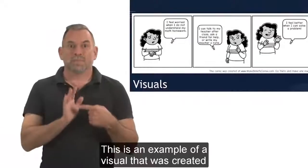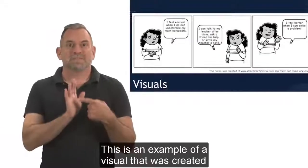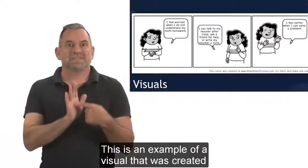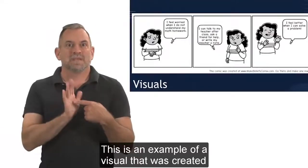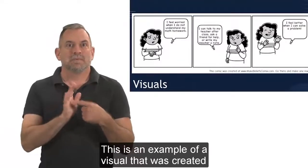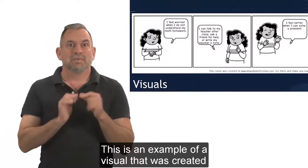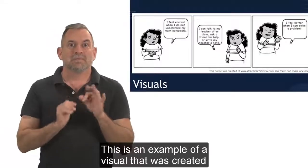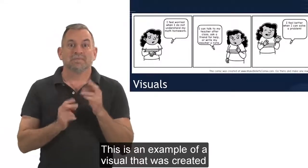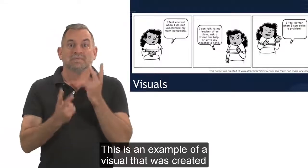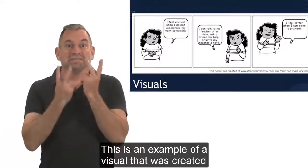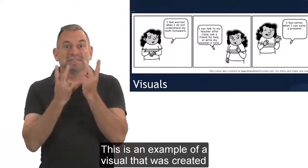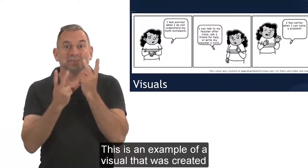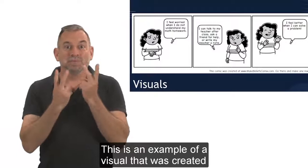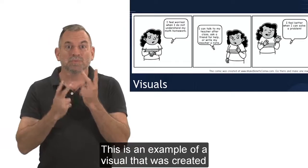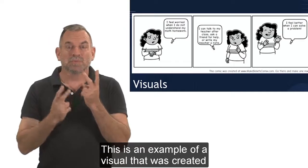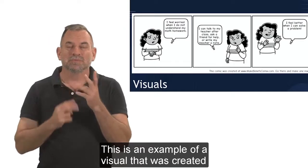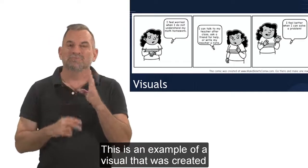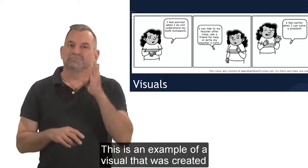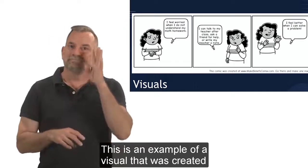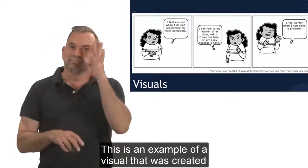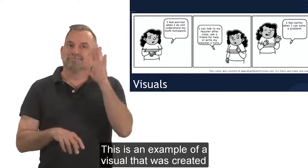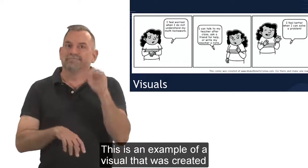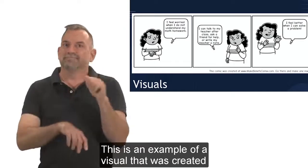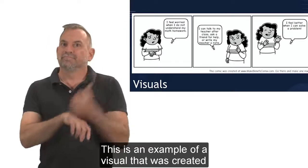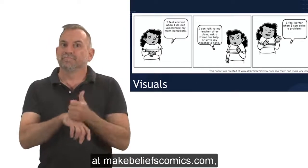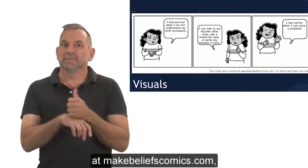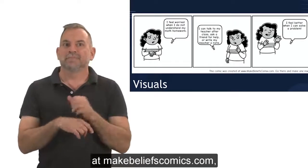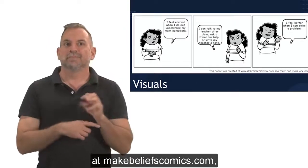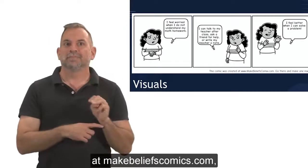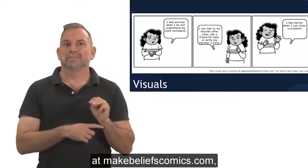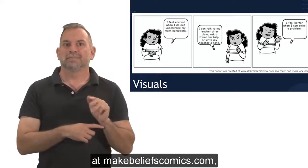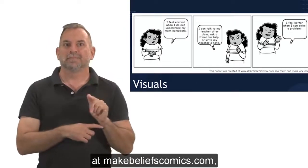This is an example of a visual that was created at